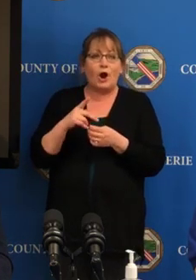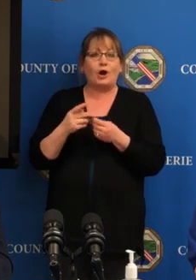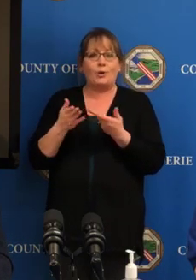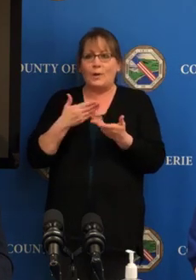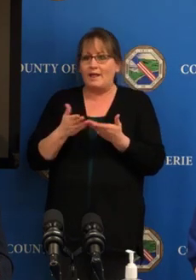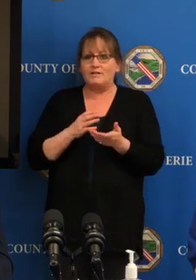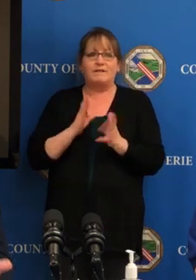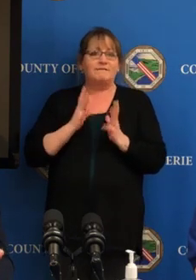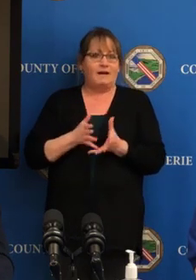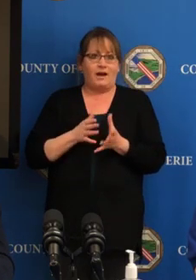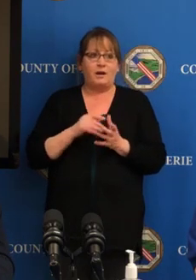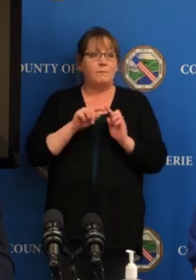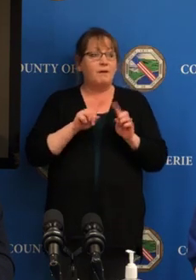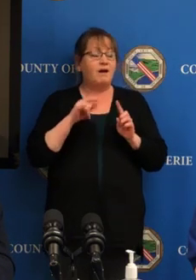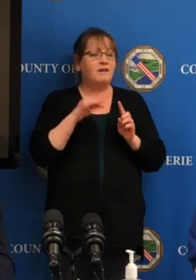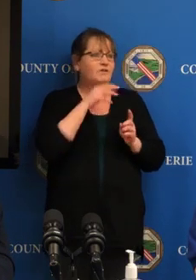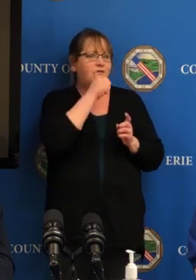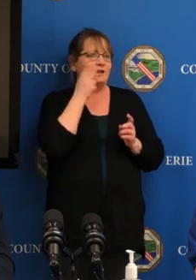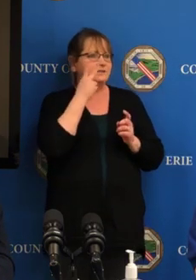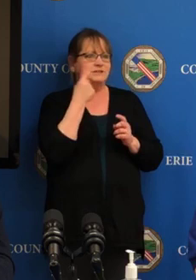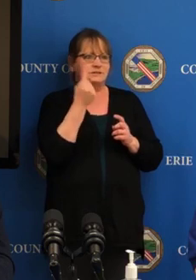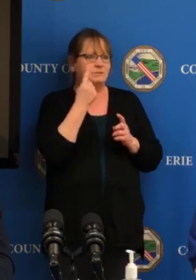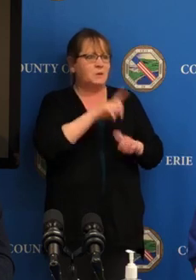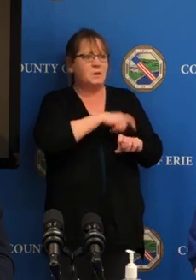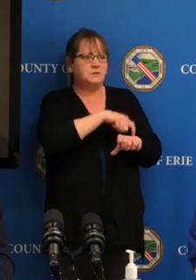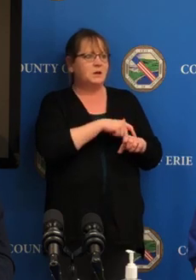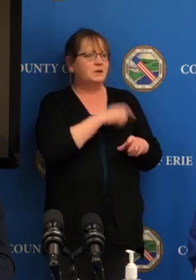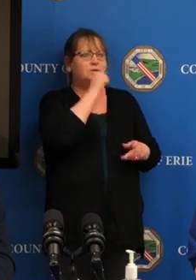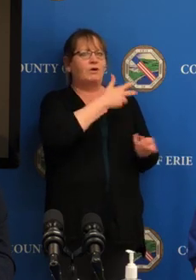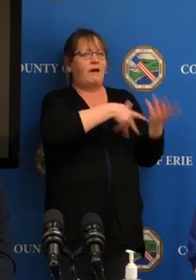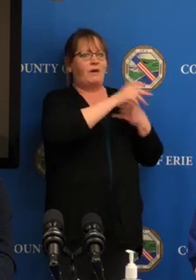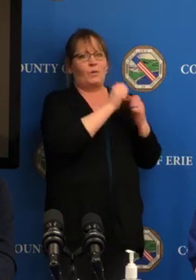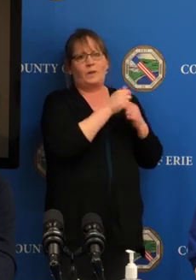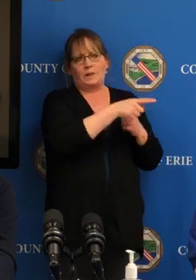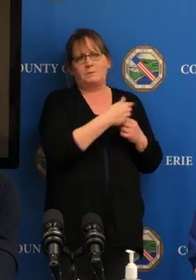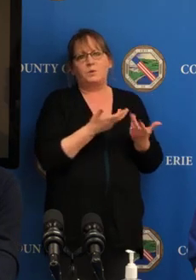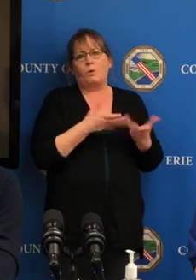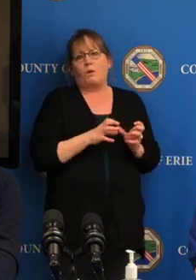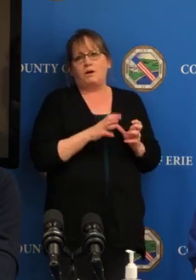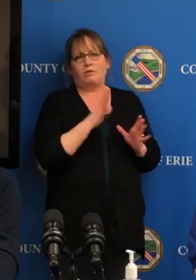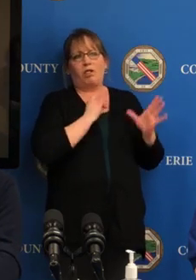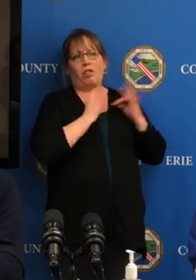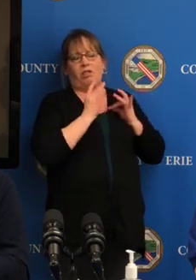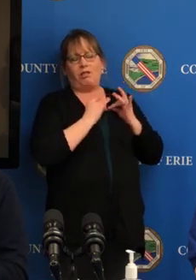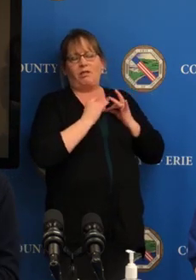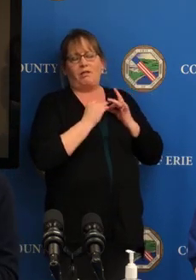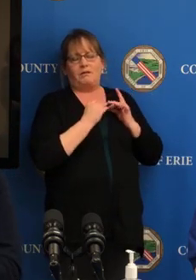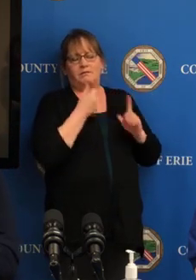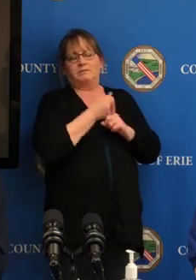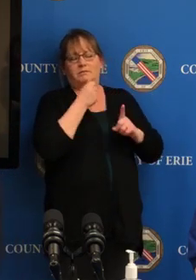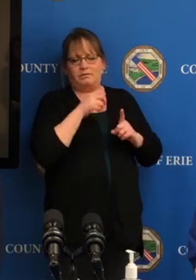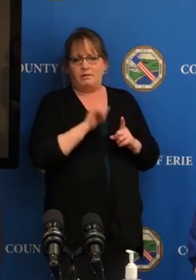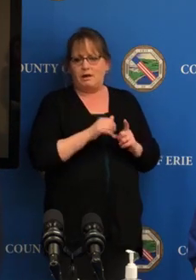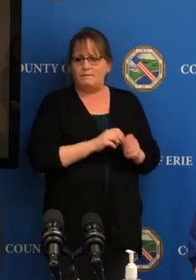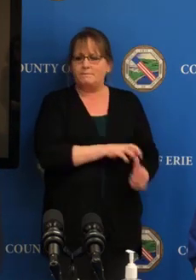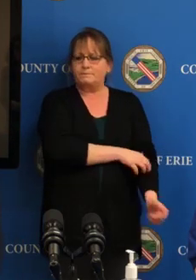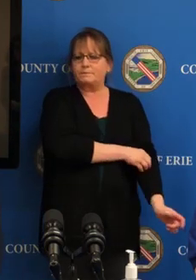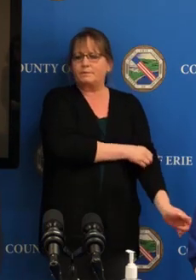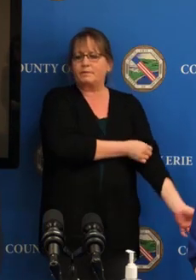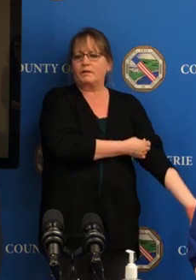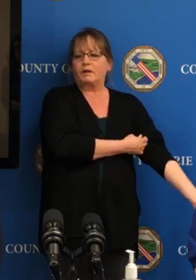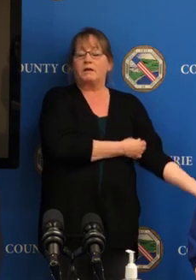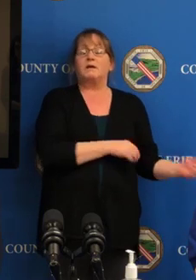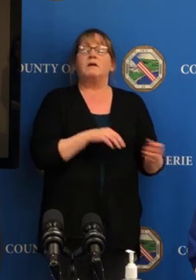others who you haven't been around, because then you might get it if you don't have it. On monitoring, the Erie County Department of Health